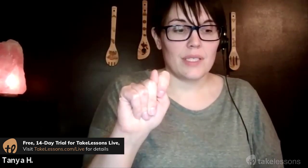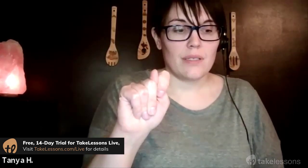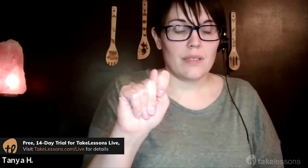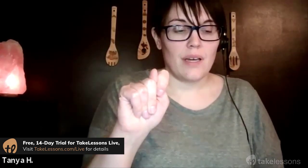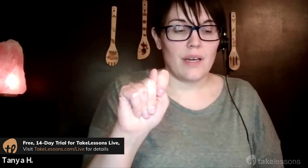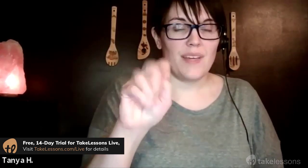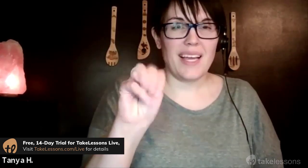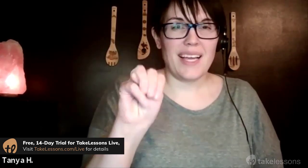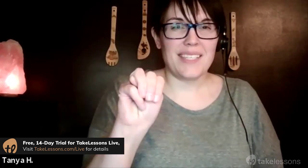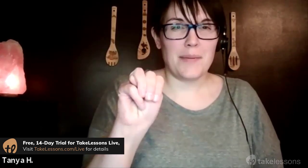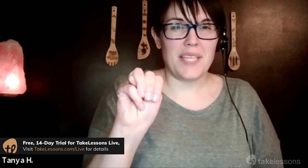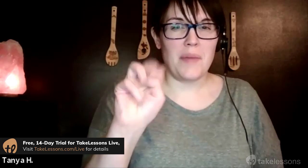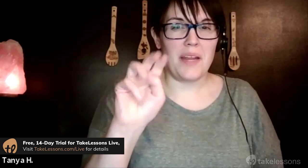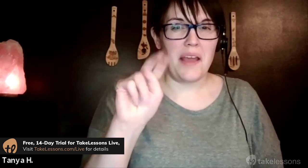I feel like I skipped M and N.